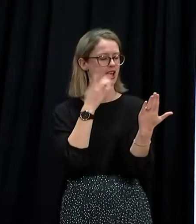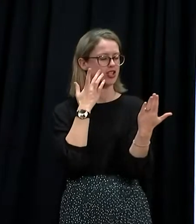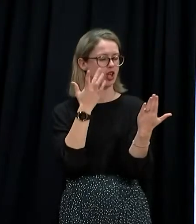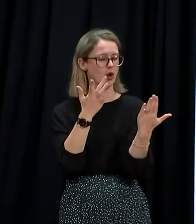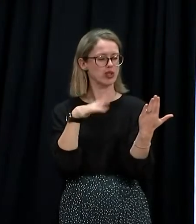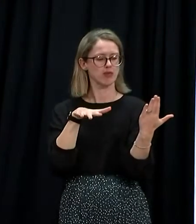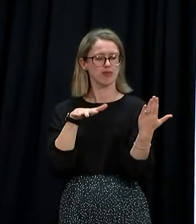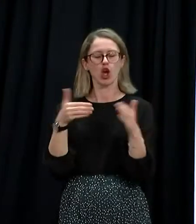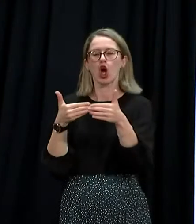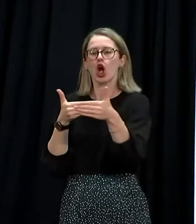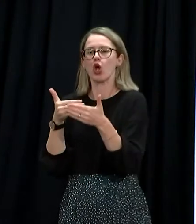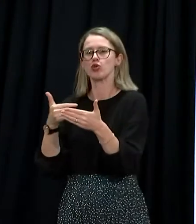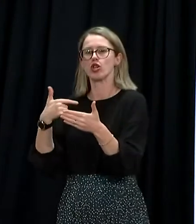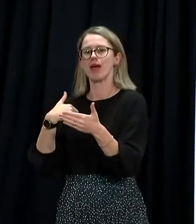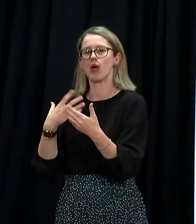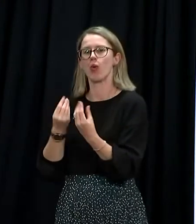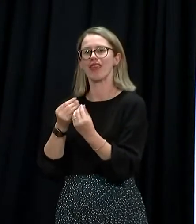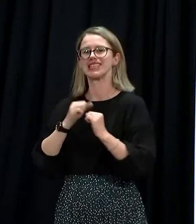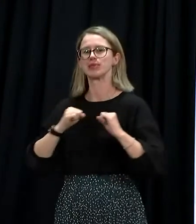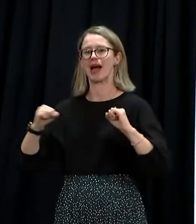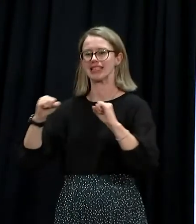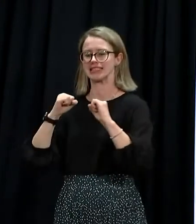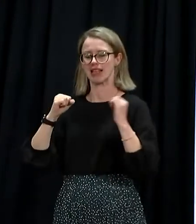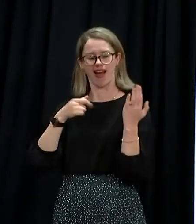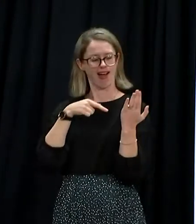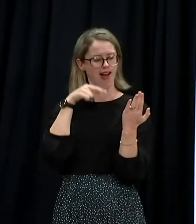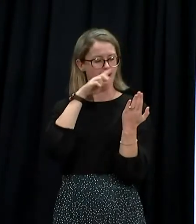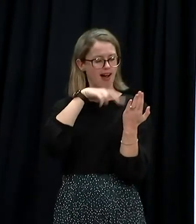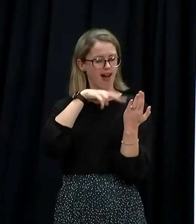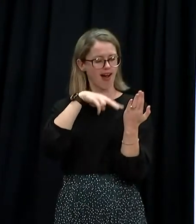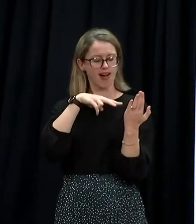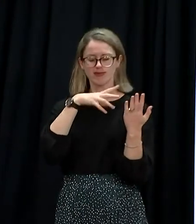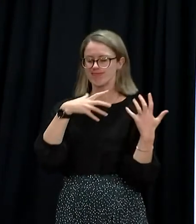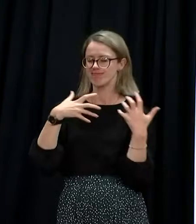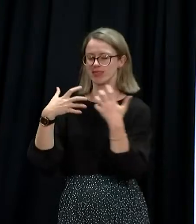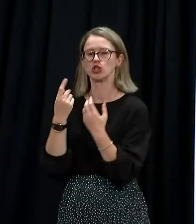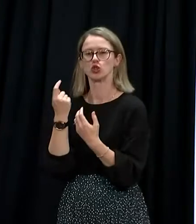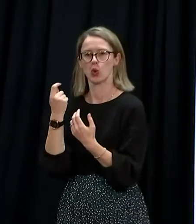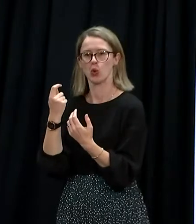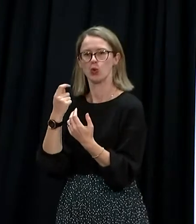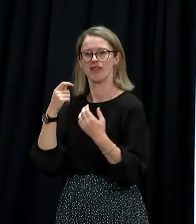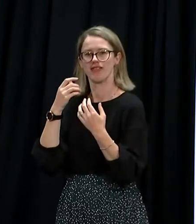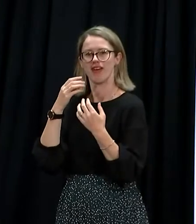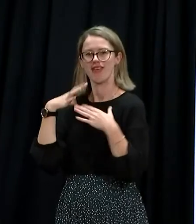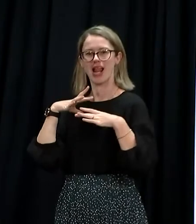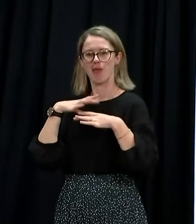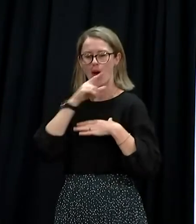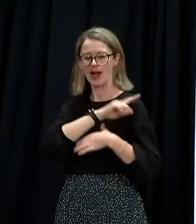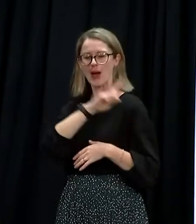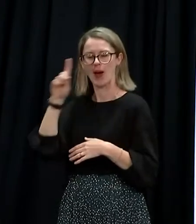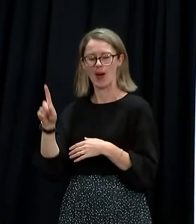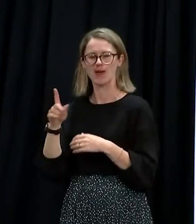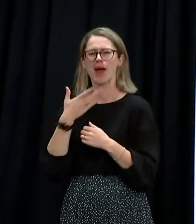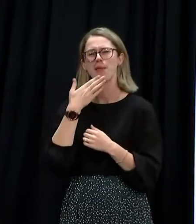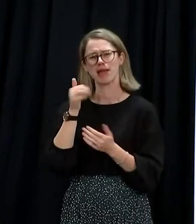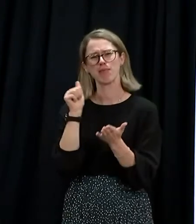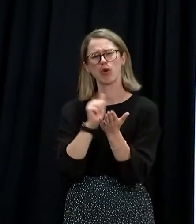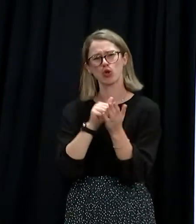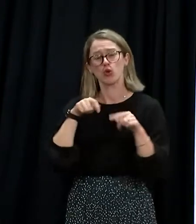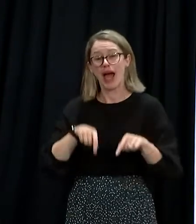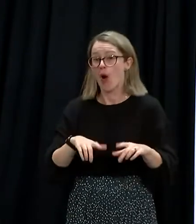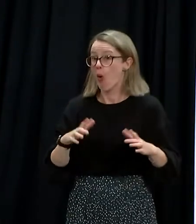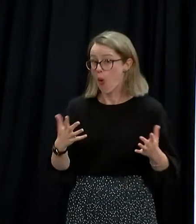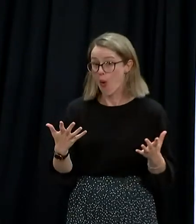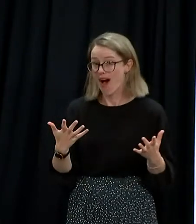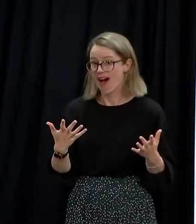with available appointments, so you can assess where to go in order to receive your vaccination the fastest. Please book your slot today,